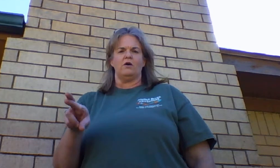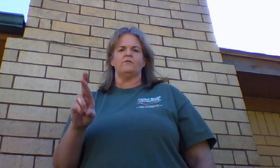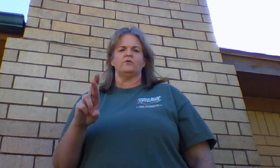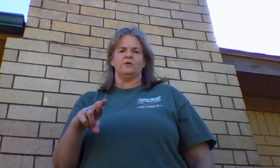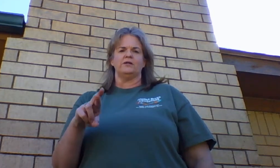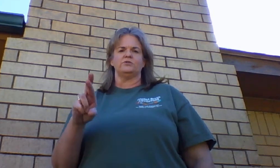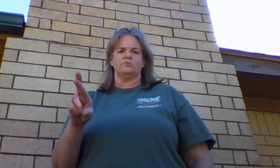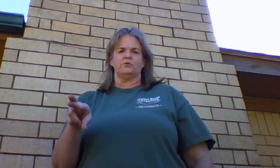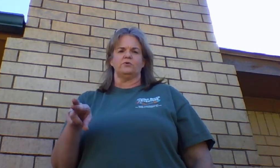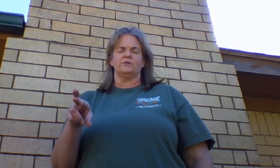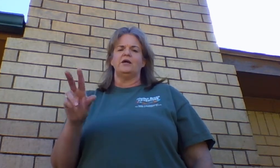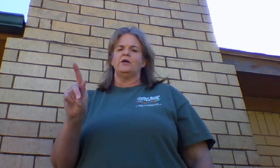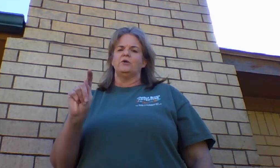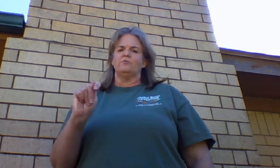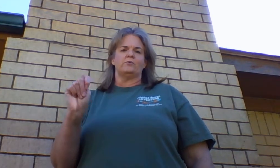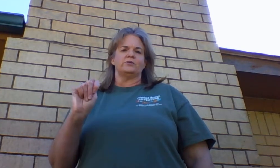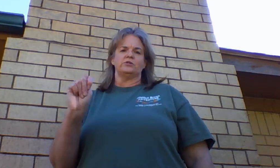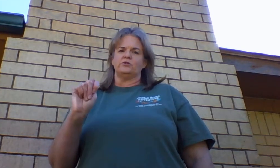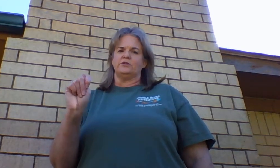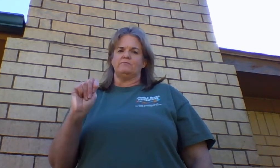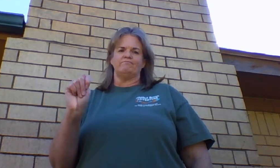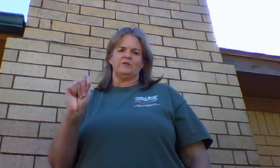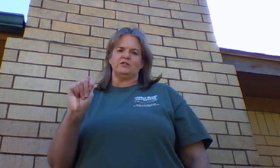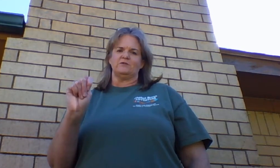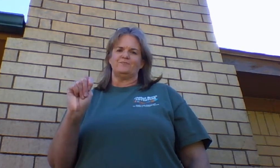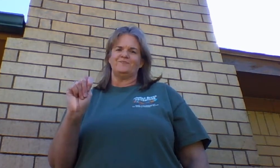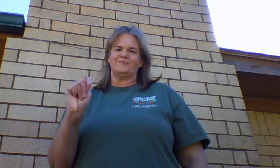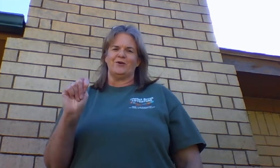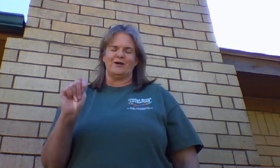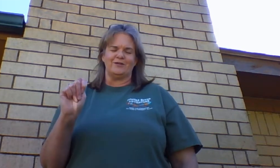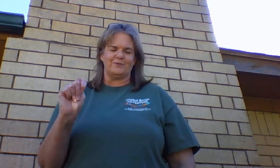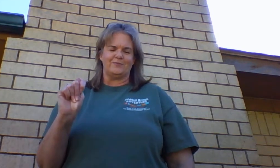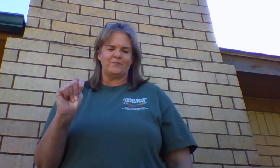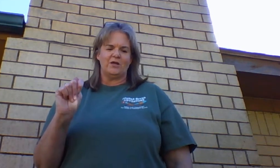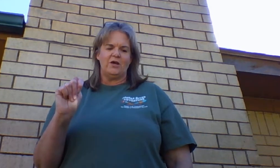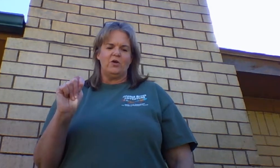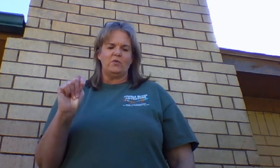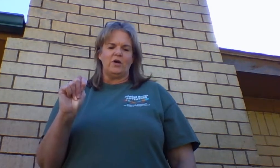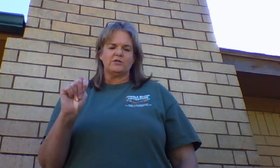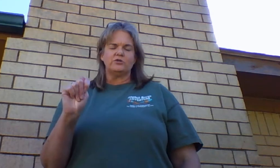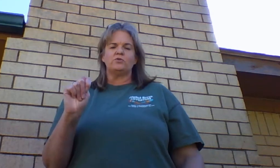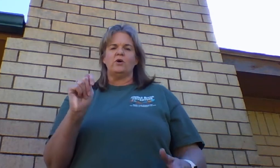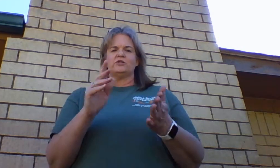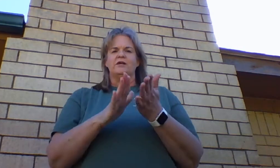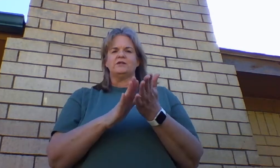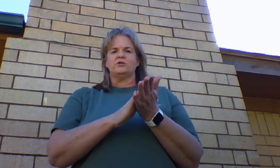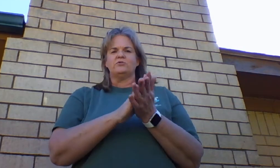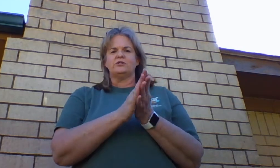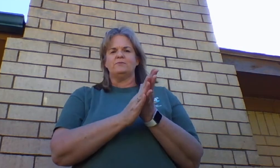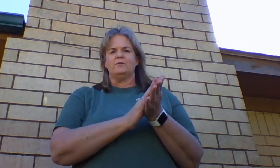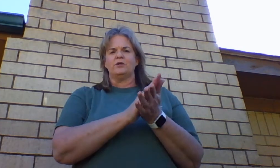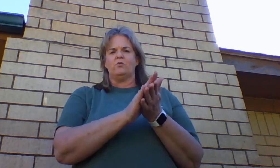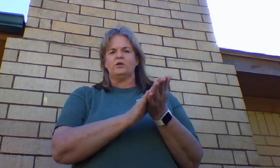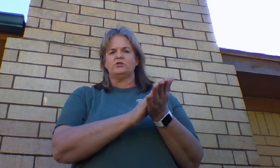for restroom, but we just do this in our classroom. We also do wash hands, so you just mimic washing your